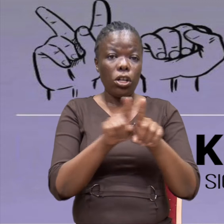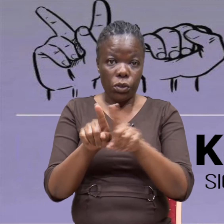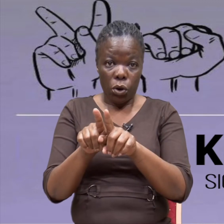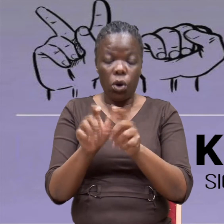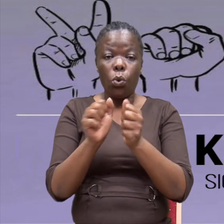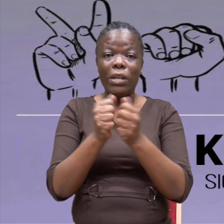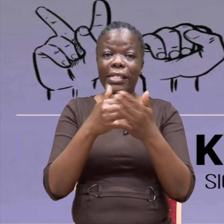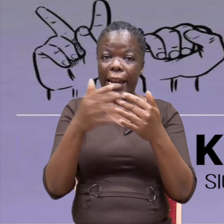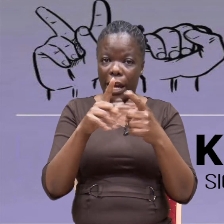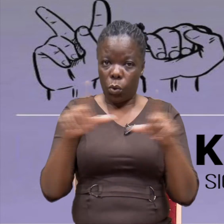Also, with sign language,